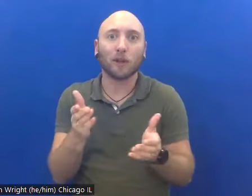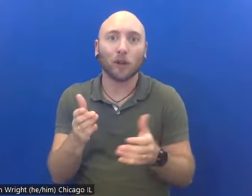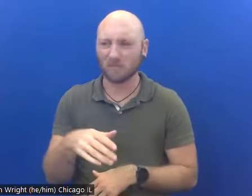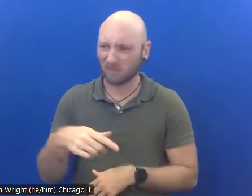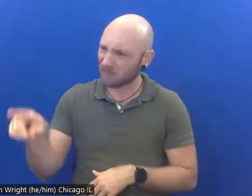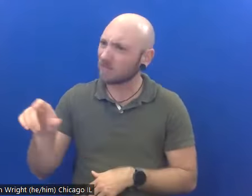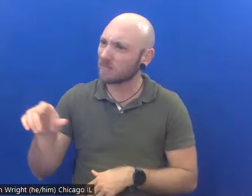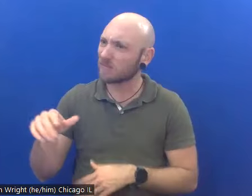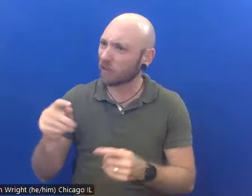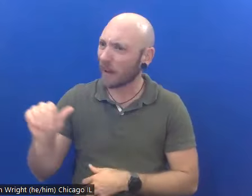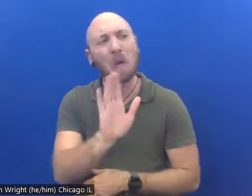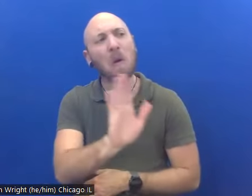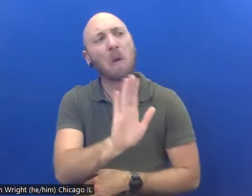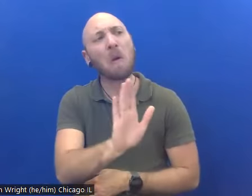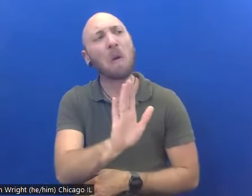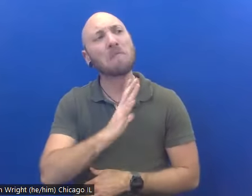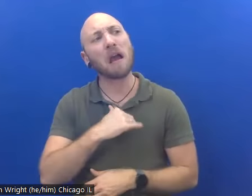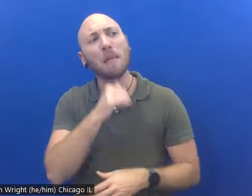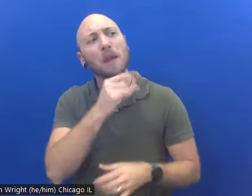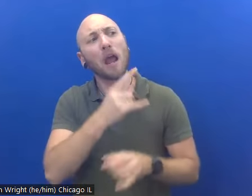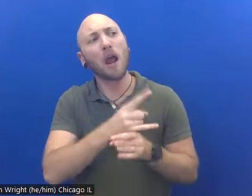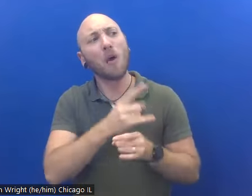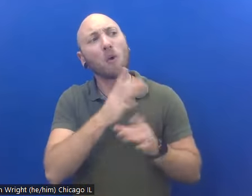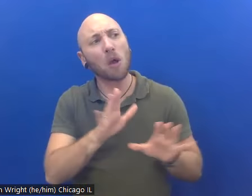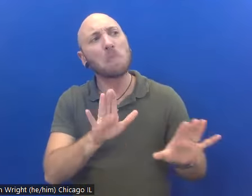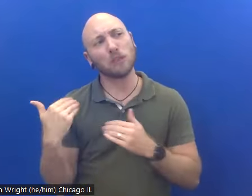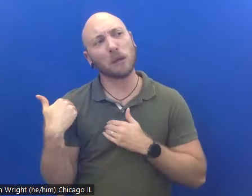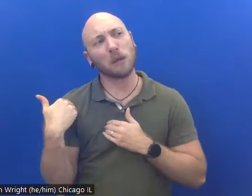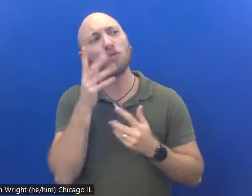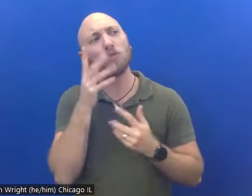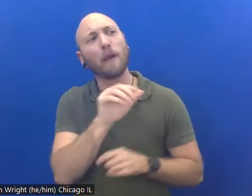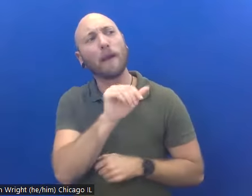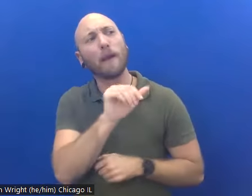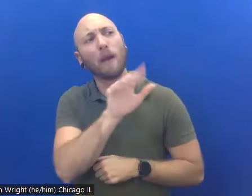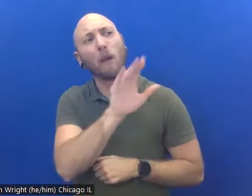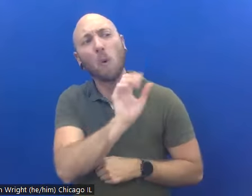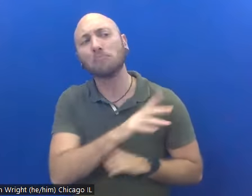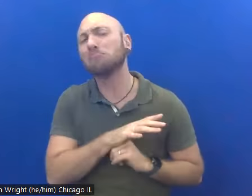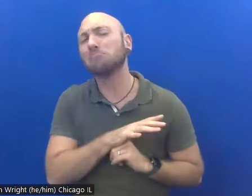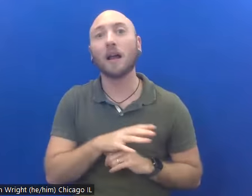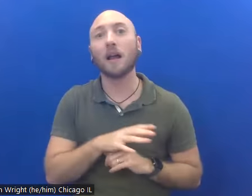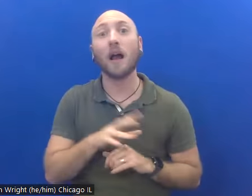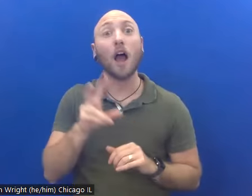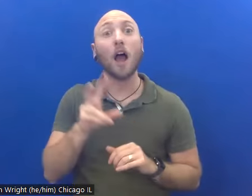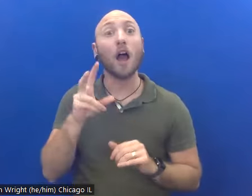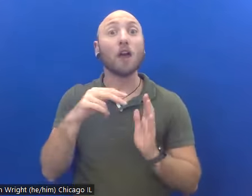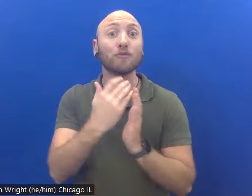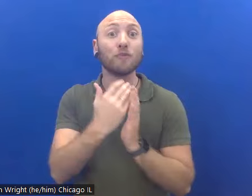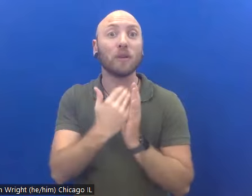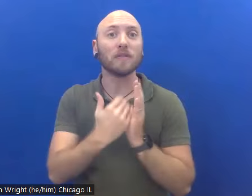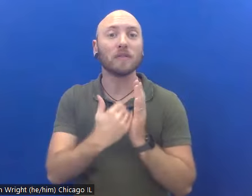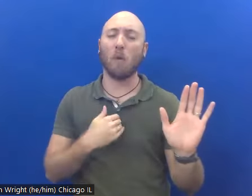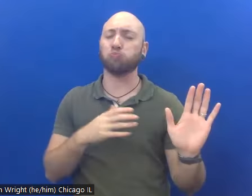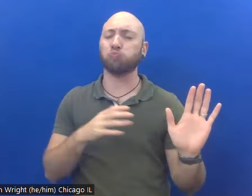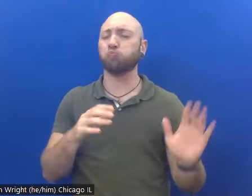not an alcoholic, but just be very responsible. I'm going to AA. I read all the steps. I'm like, I'm not doing that. That's dumb. I have no idea what that has to do